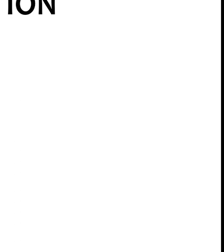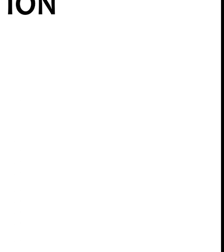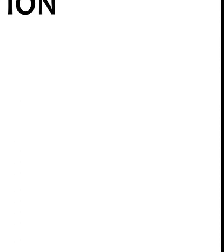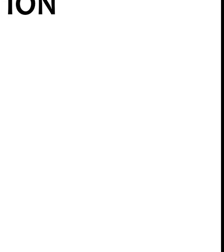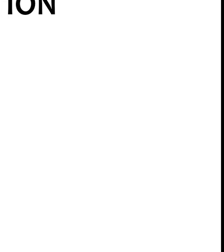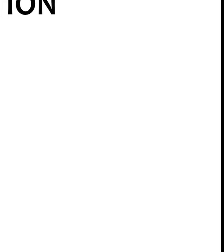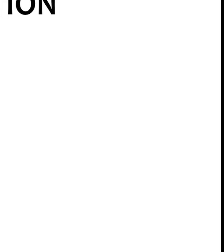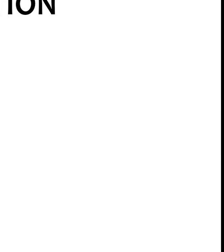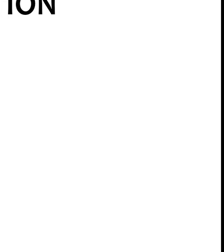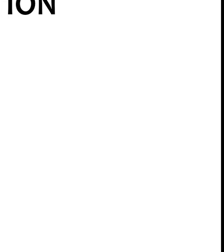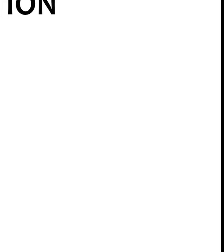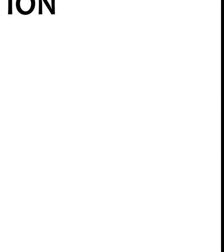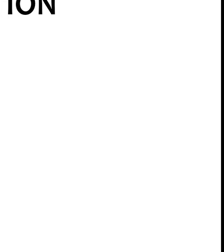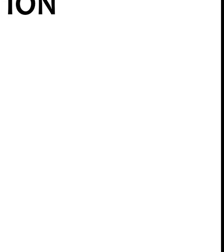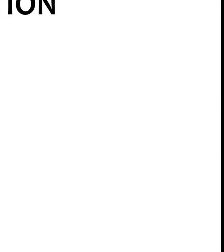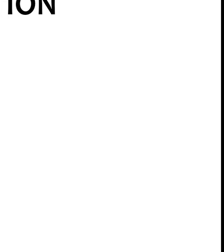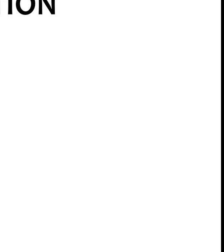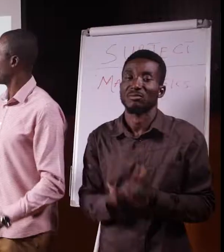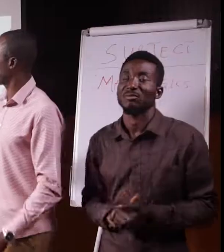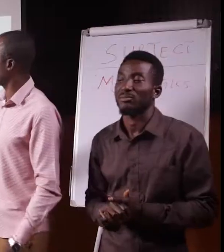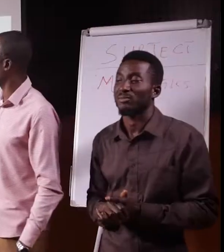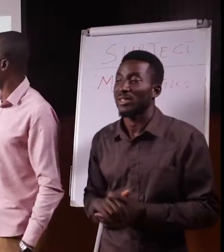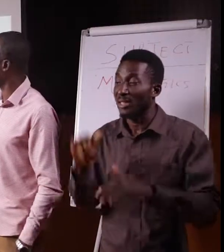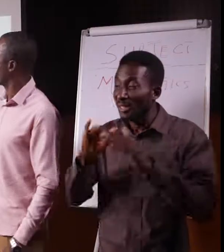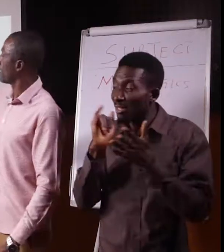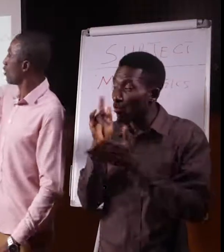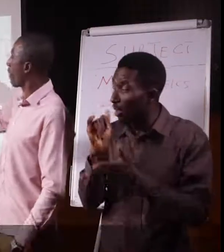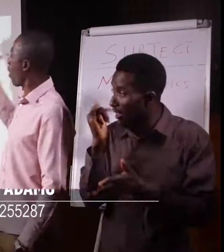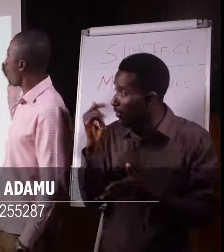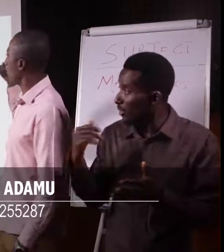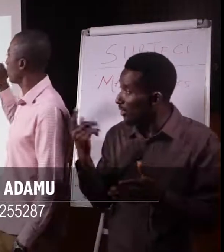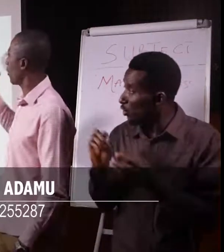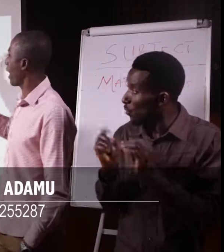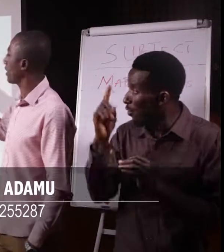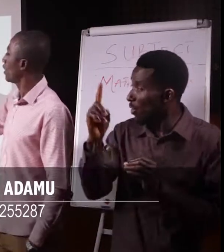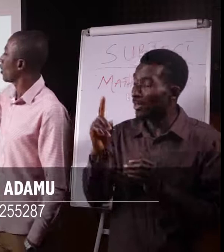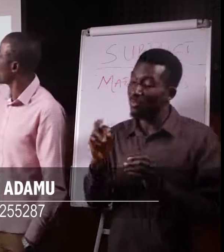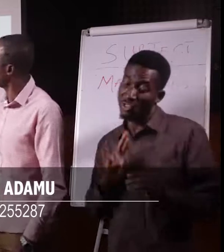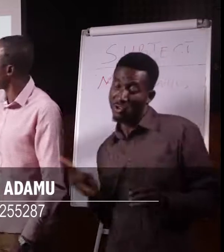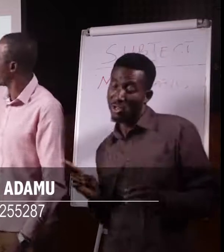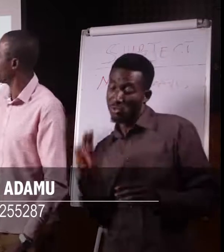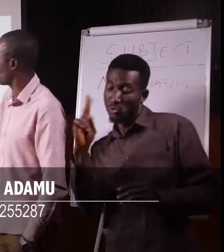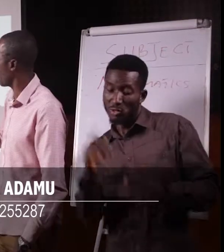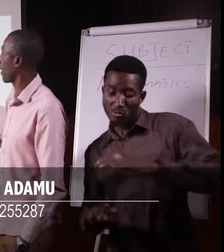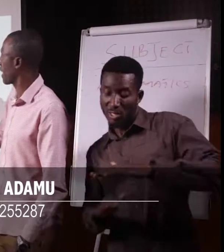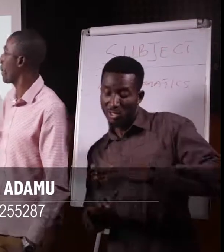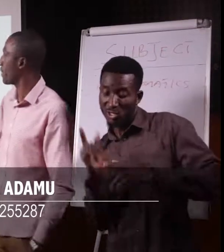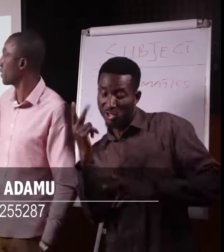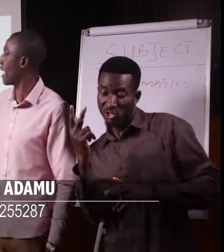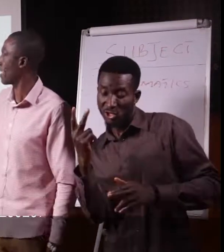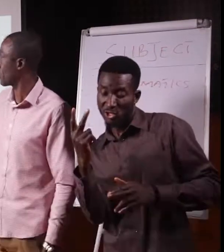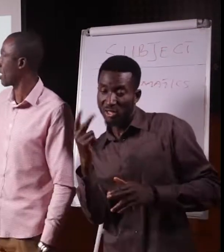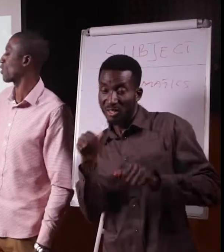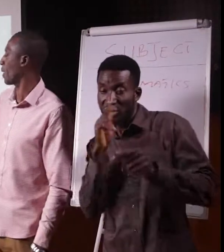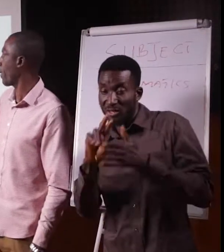to the power of 0, the answer is also 1. That is why the number 1 on the right, using the base 3, can be